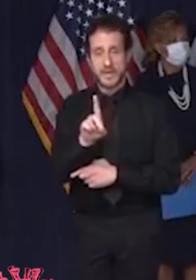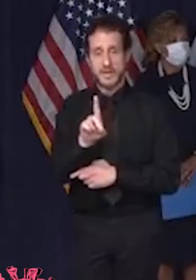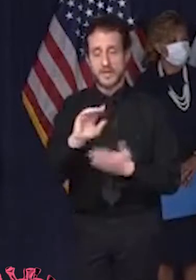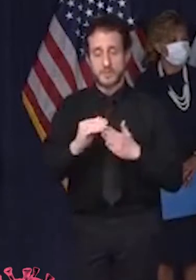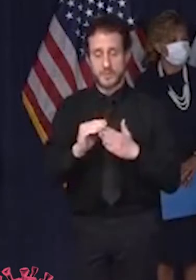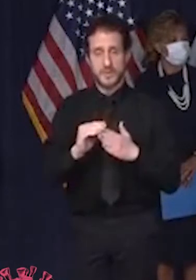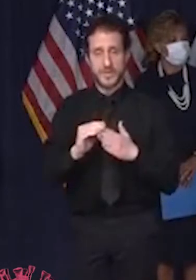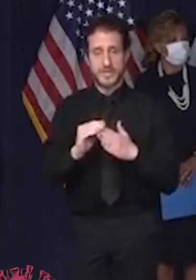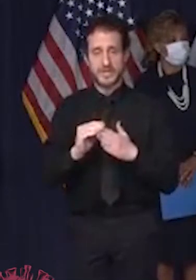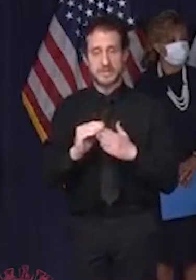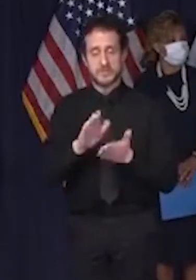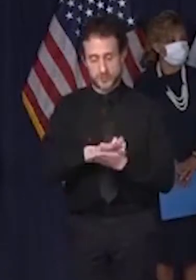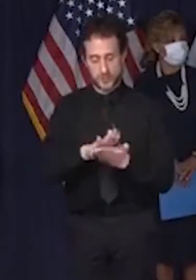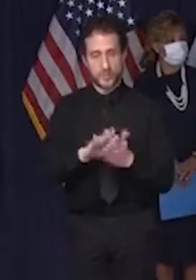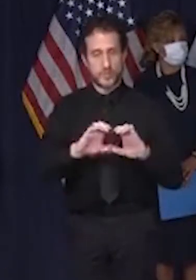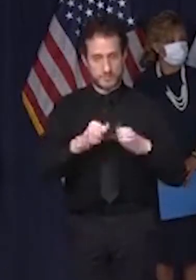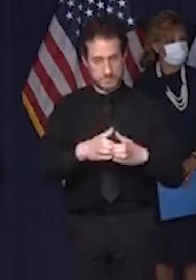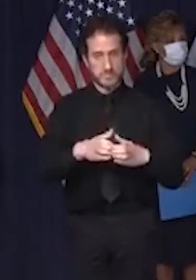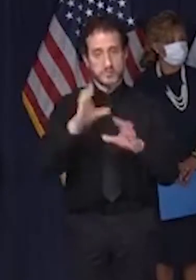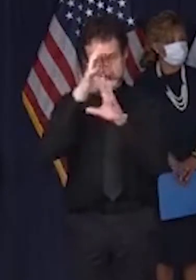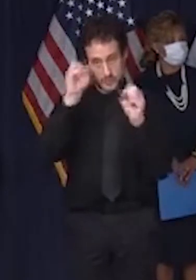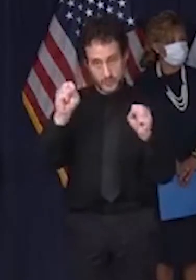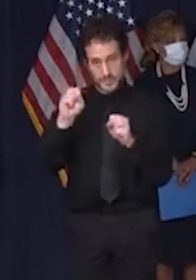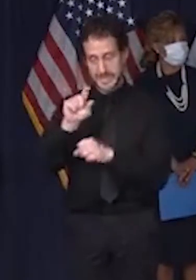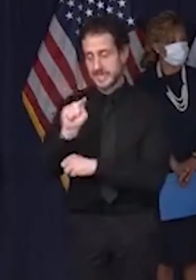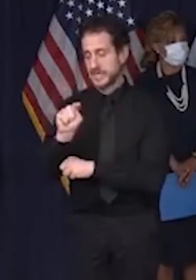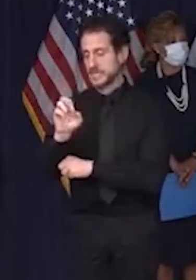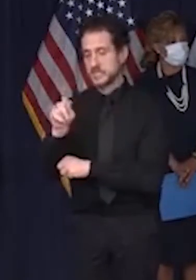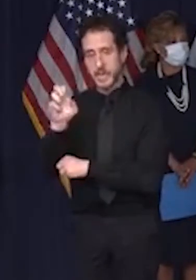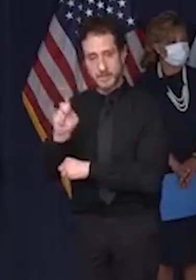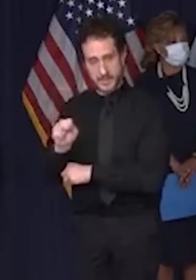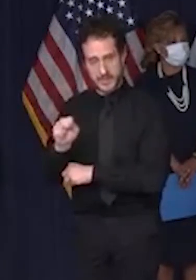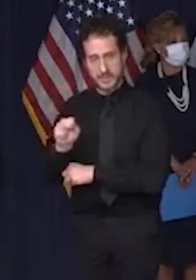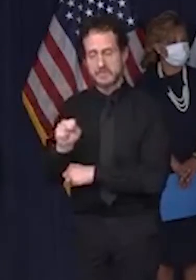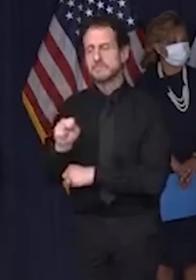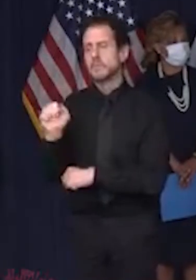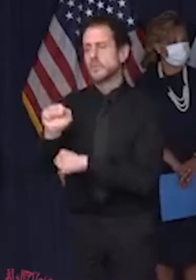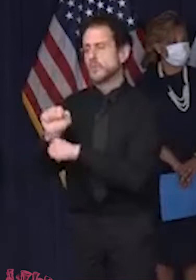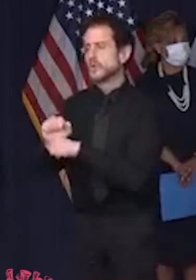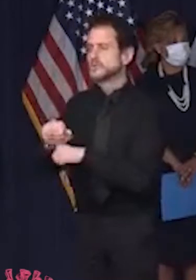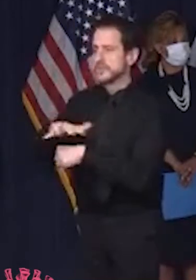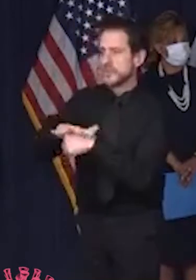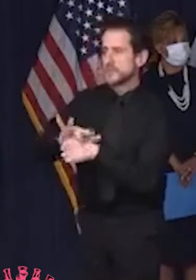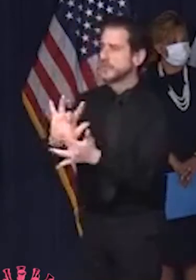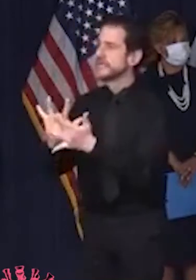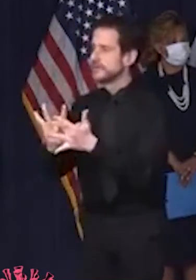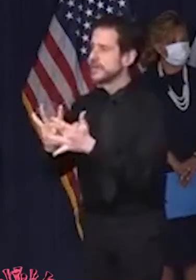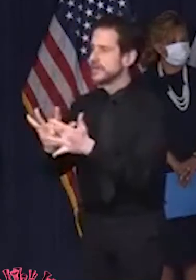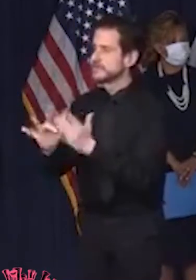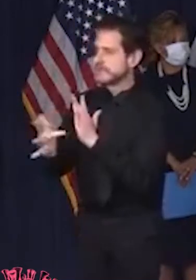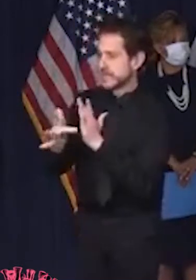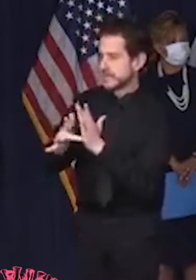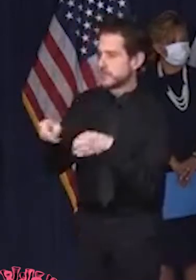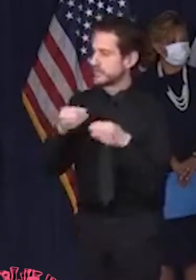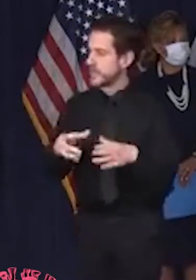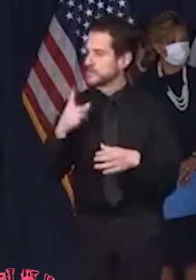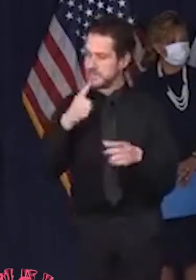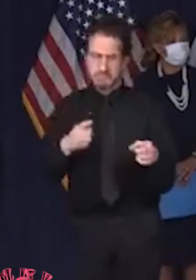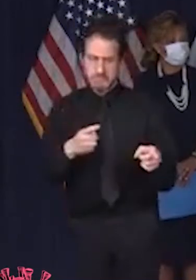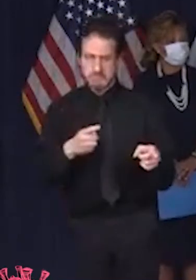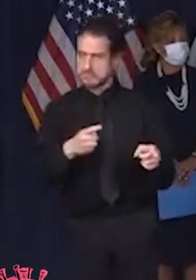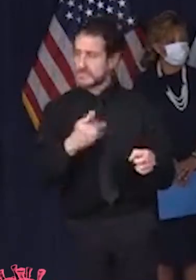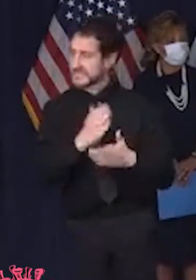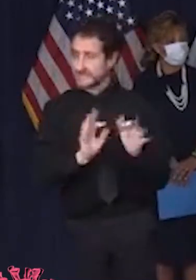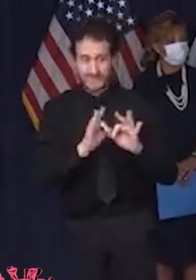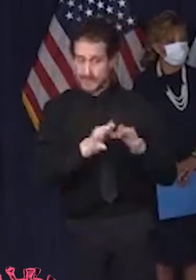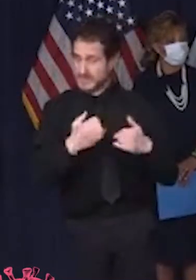District Superintendent Jonathan Tallman has worked with local internet providers to expand free service to families in need,